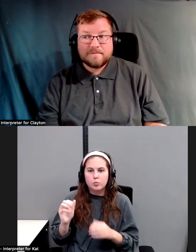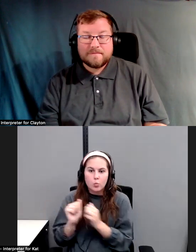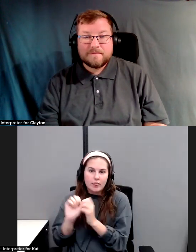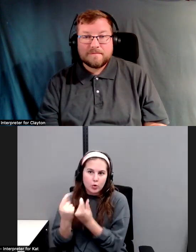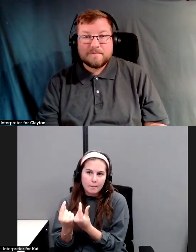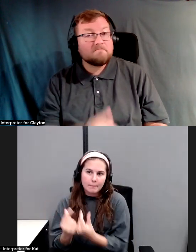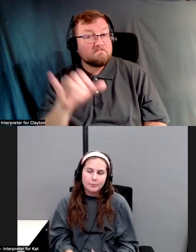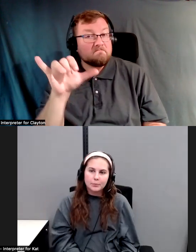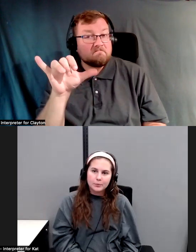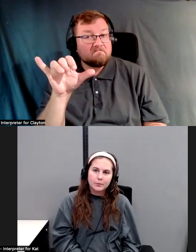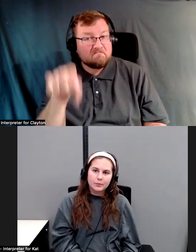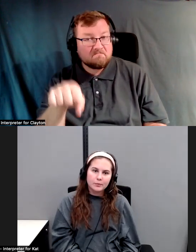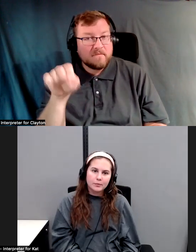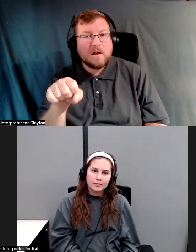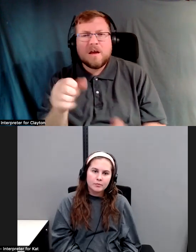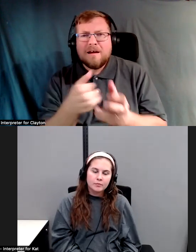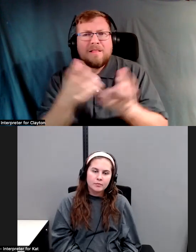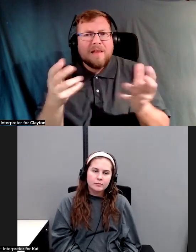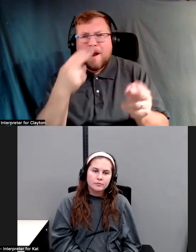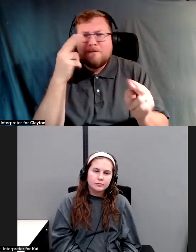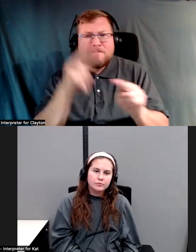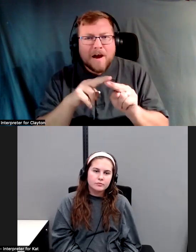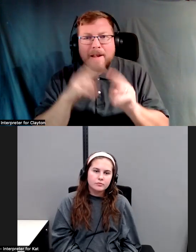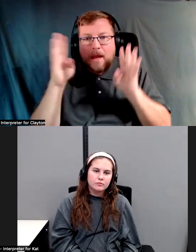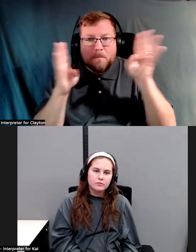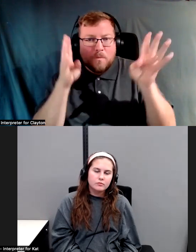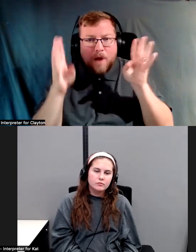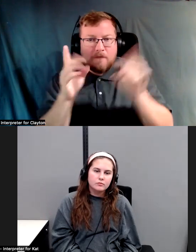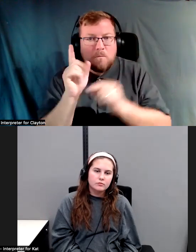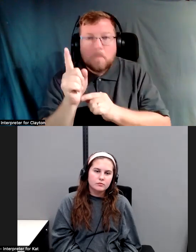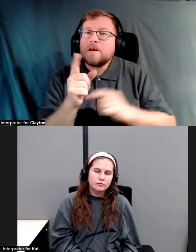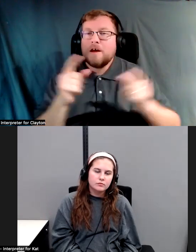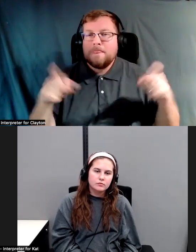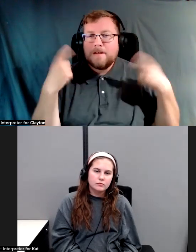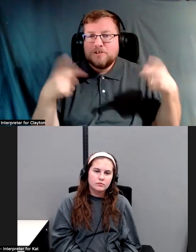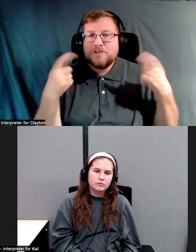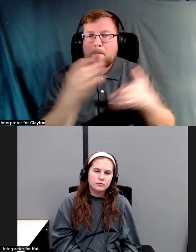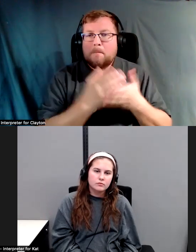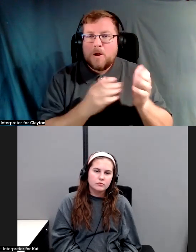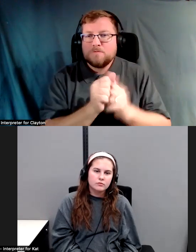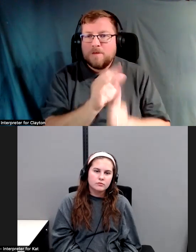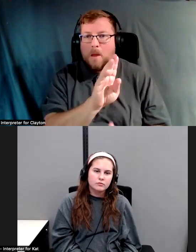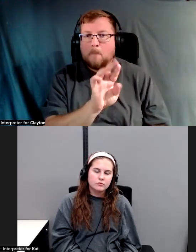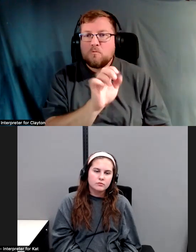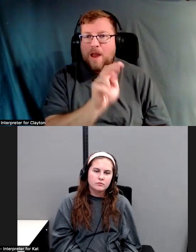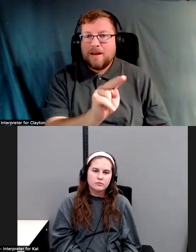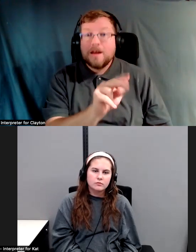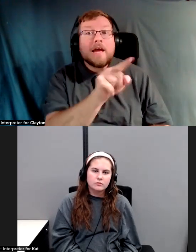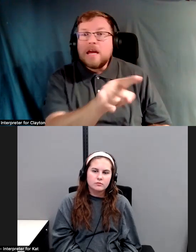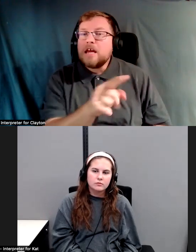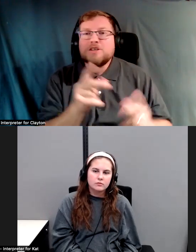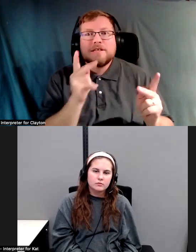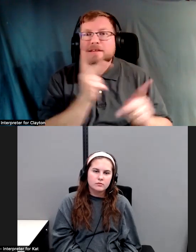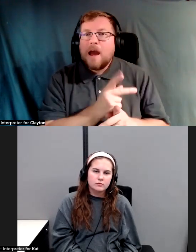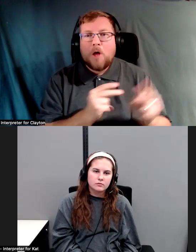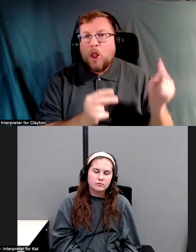Yeah, I mean, there was just a lot of fun improv moments. I think the gym scene between Brennan and I, like, Brennan just kept looking at me after